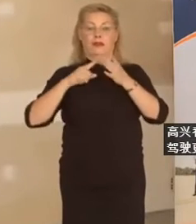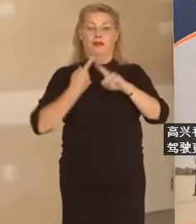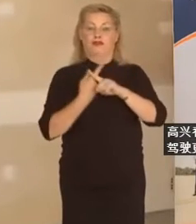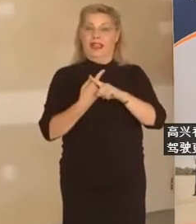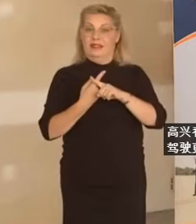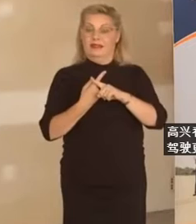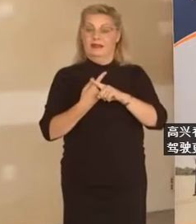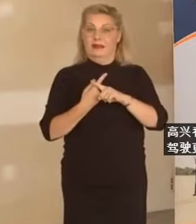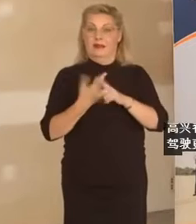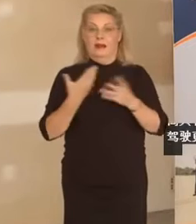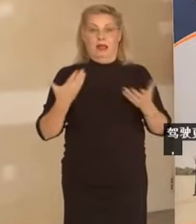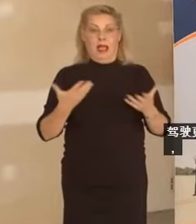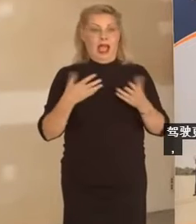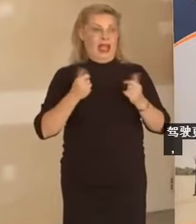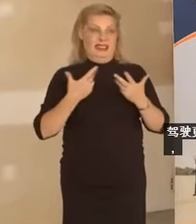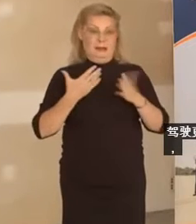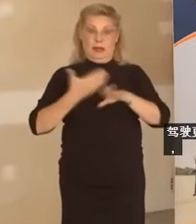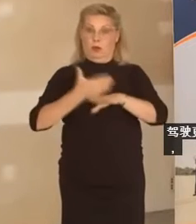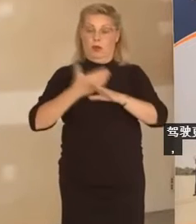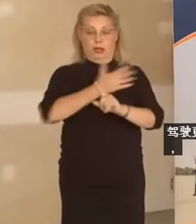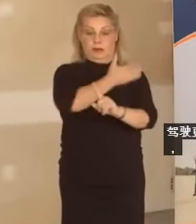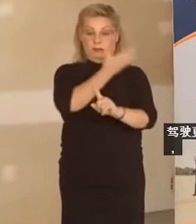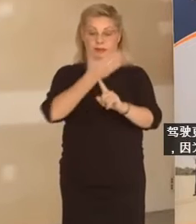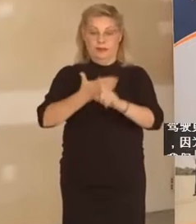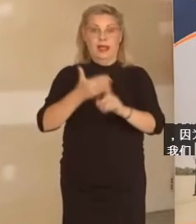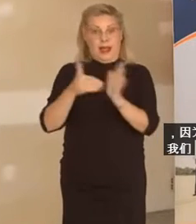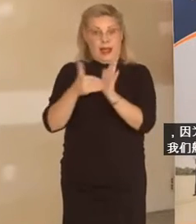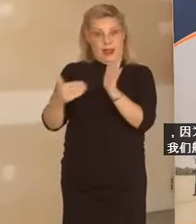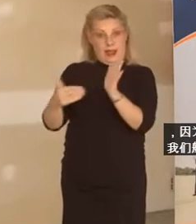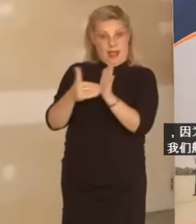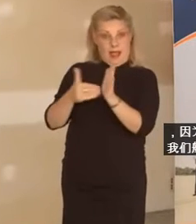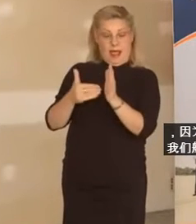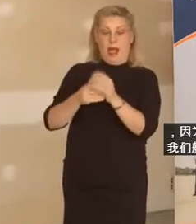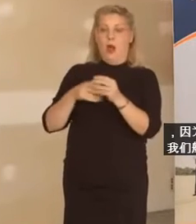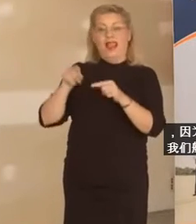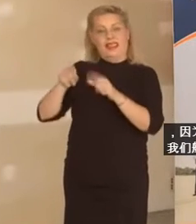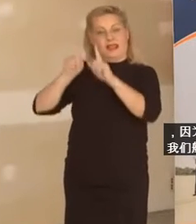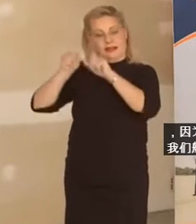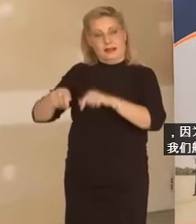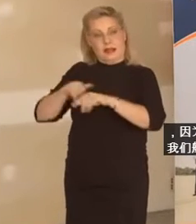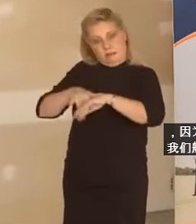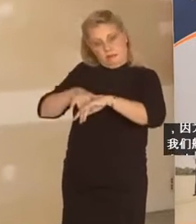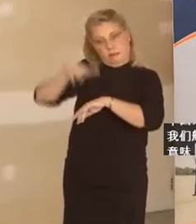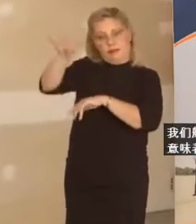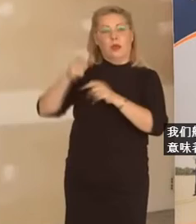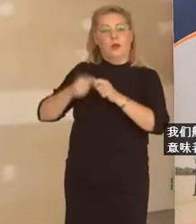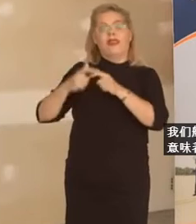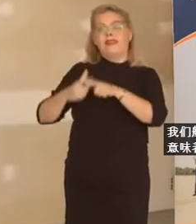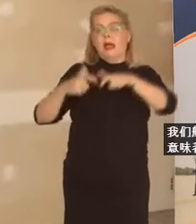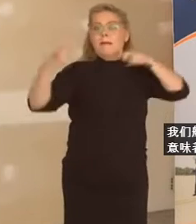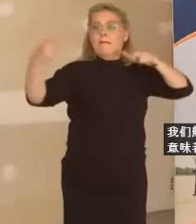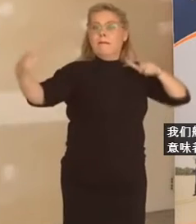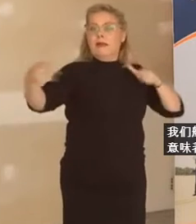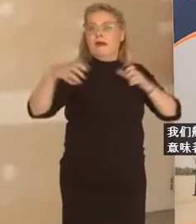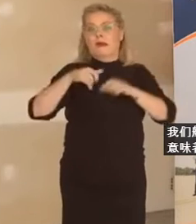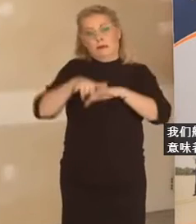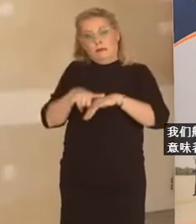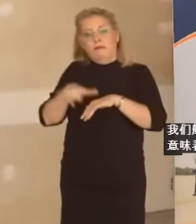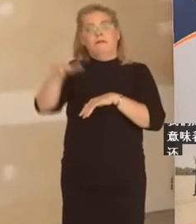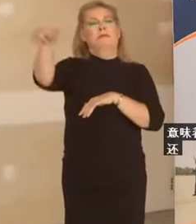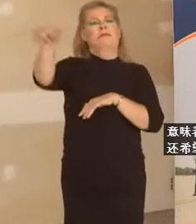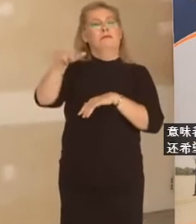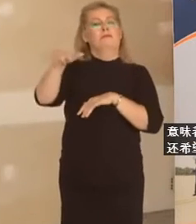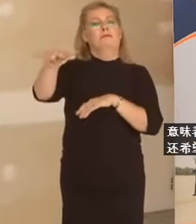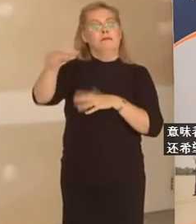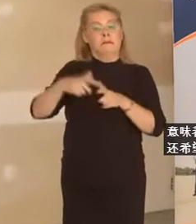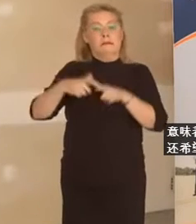aircraft, the 737 aircraft, across those domestic routes, because more competition in our aviation sector means better prices for customers.